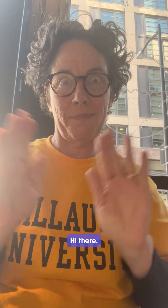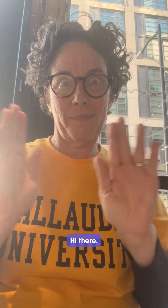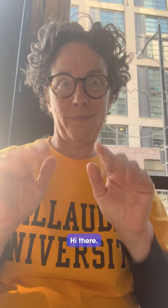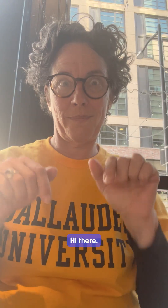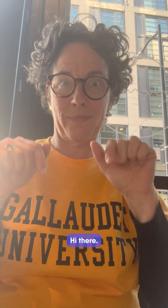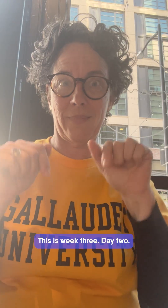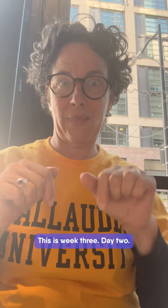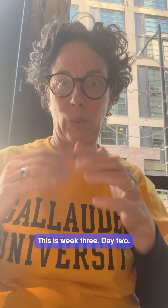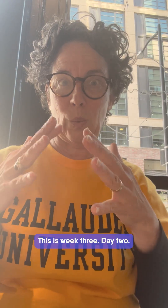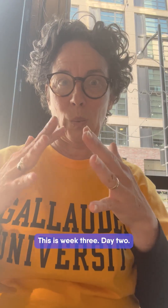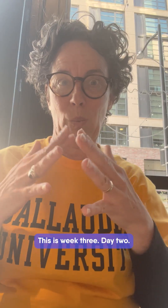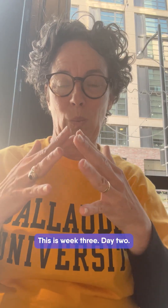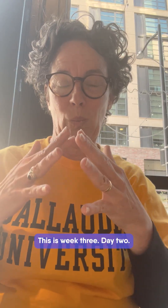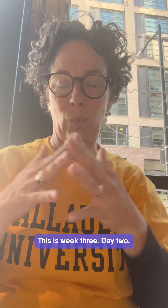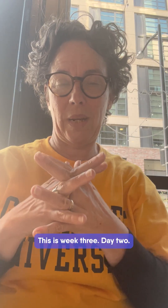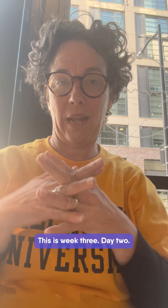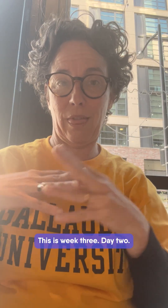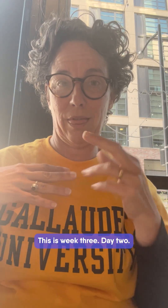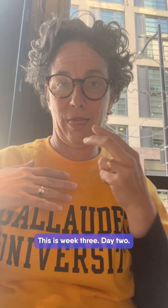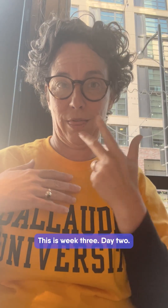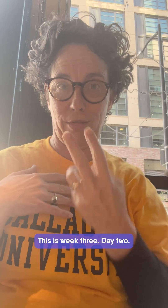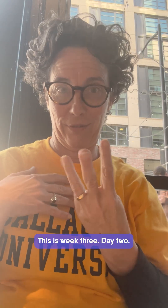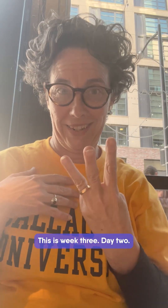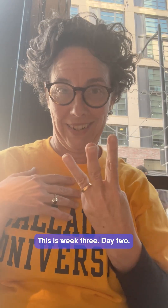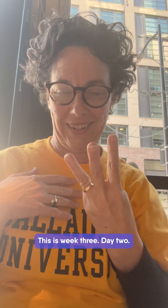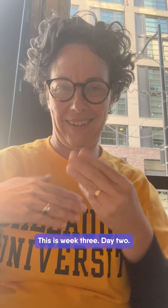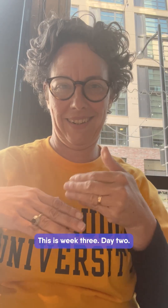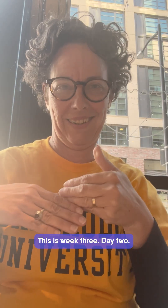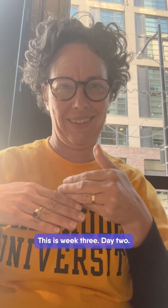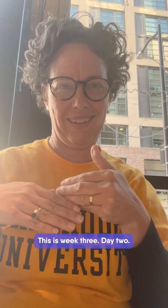Hi there, this is week 3, day 2.